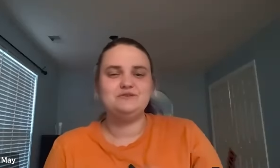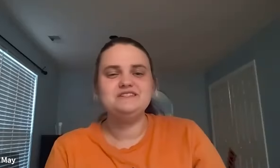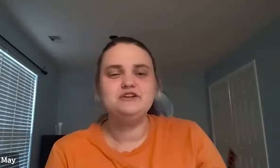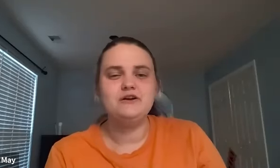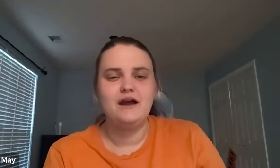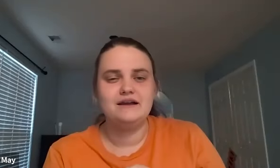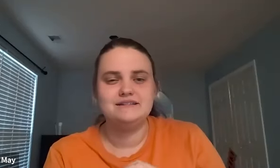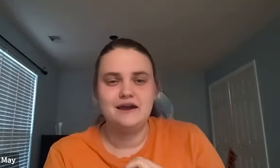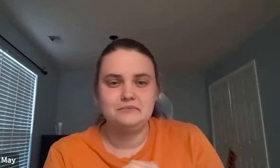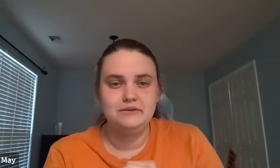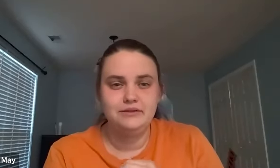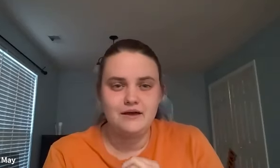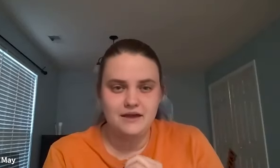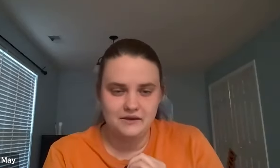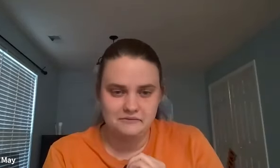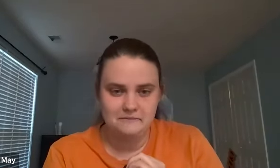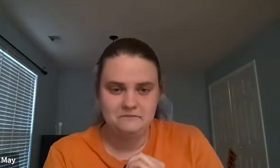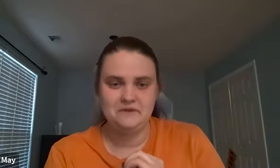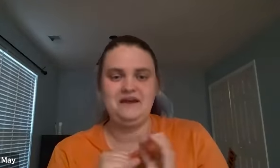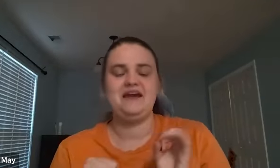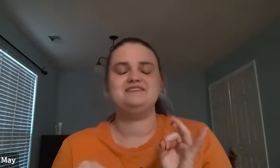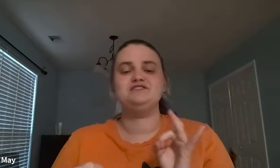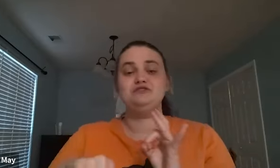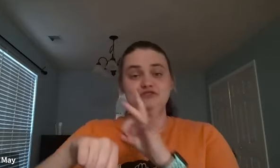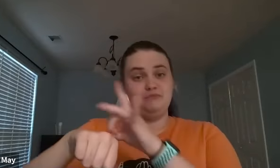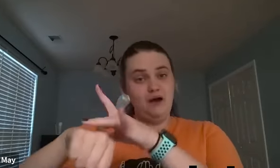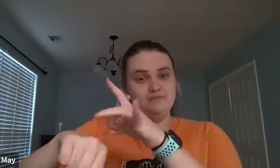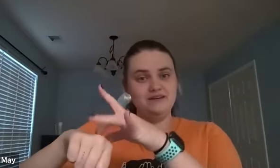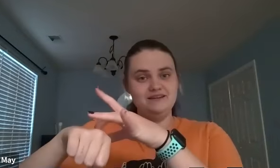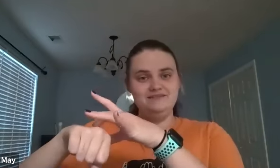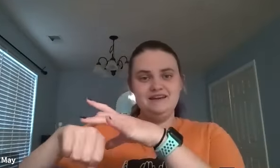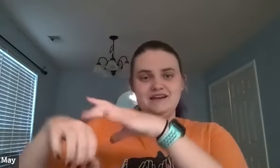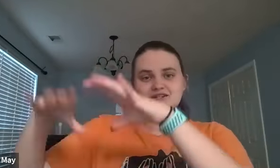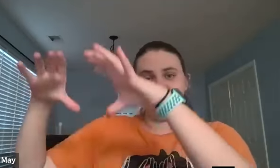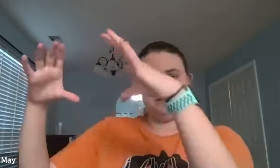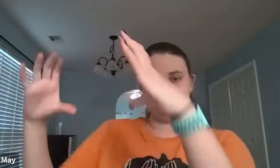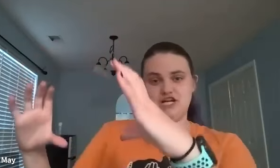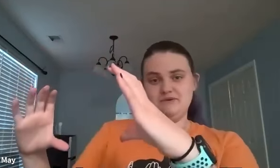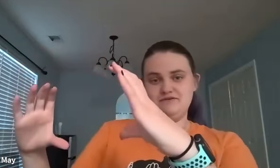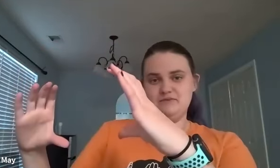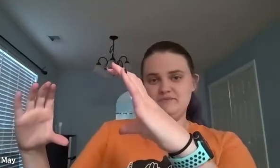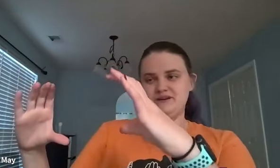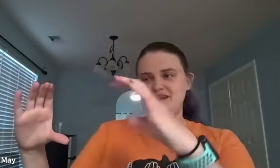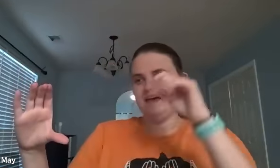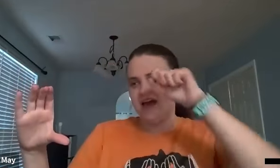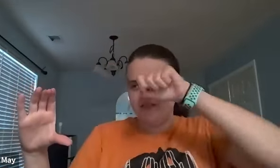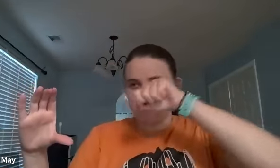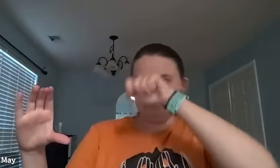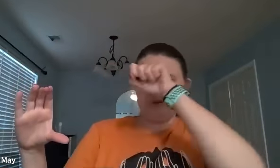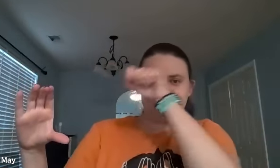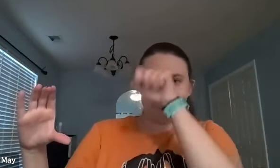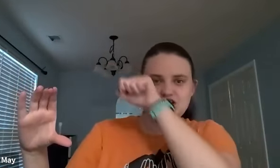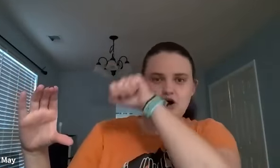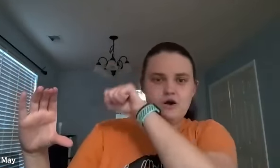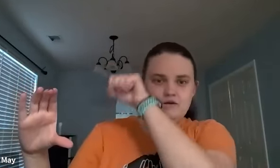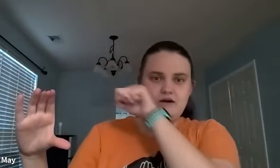almost like you're acting out a play. Okay, so you'll do pumpkin, you'll make your shape of your pumpkin, and then you'll pretend to carve out of